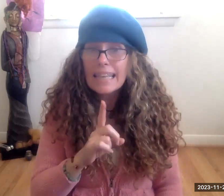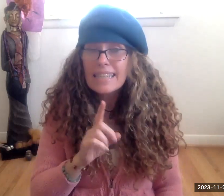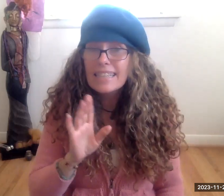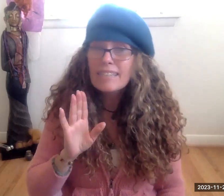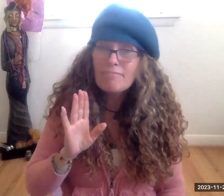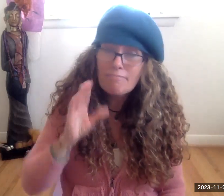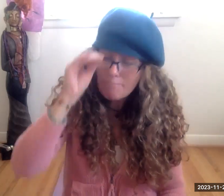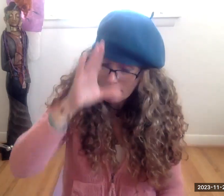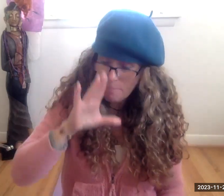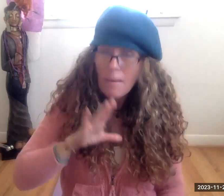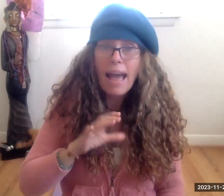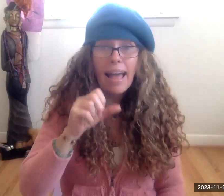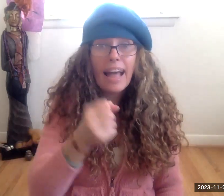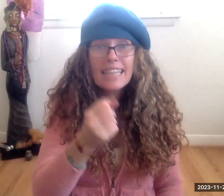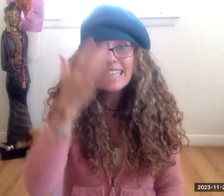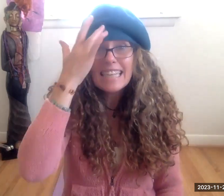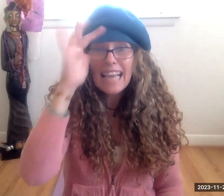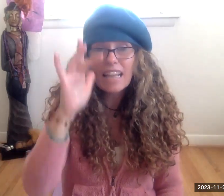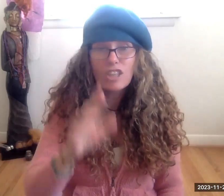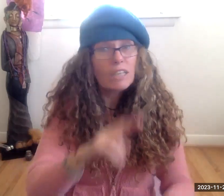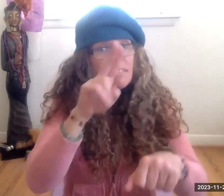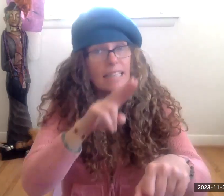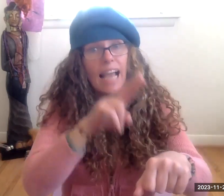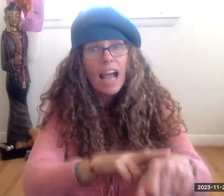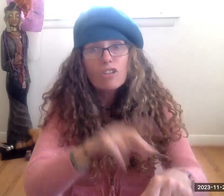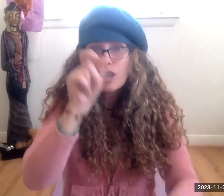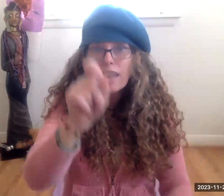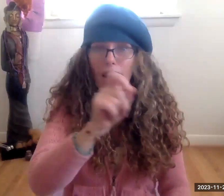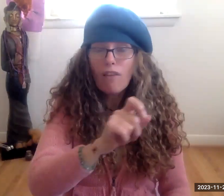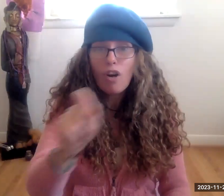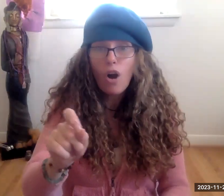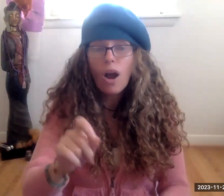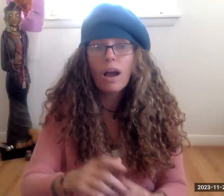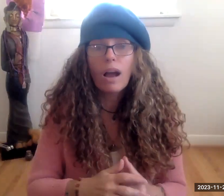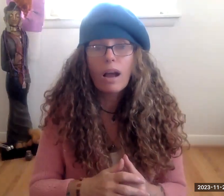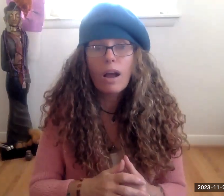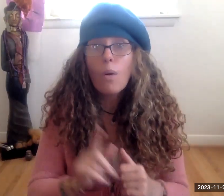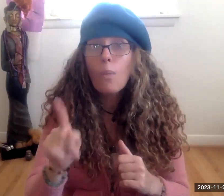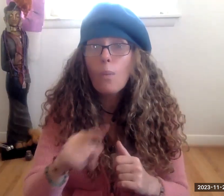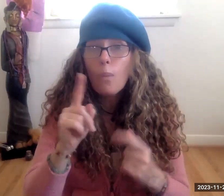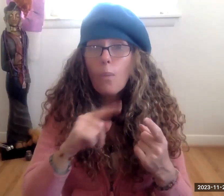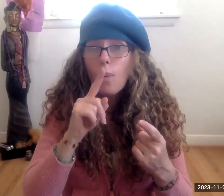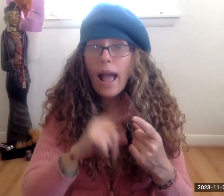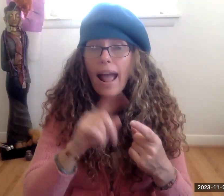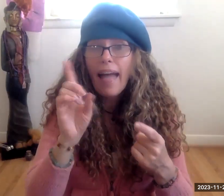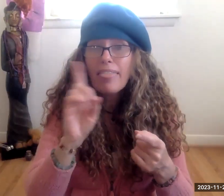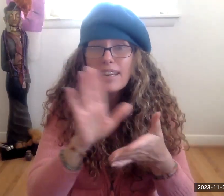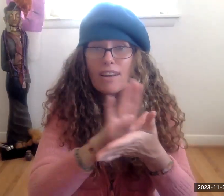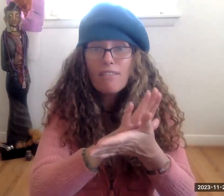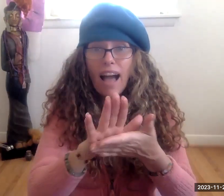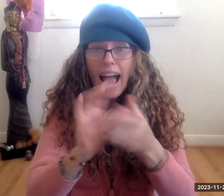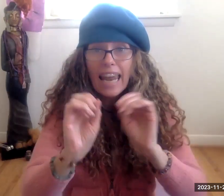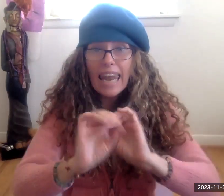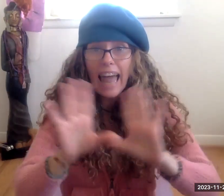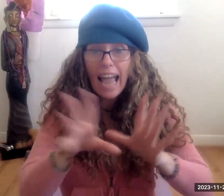intelligence. Naturally, therefore, when the divine light, which is hidden in